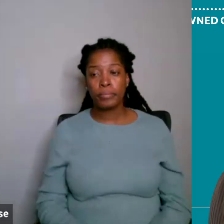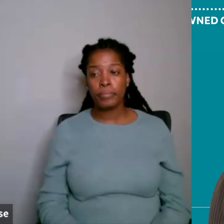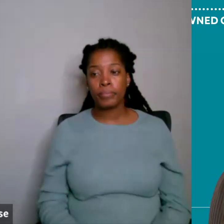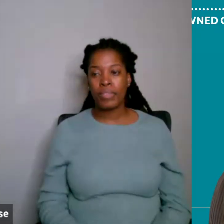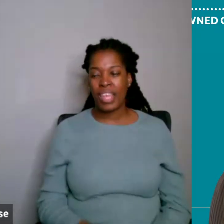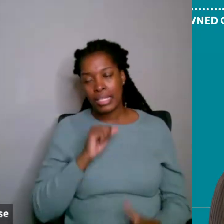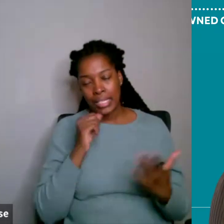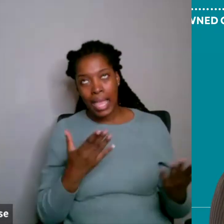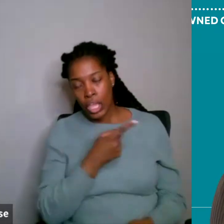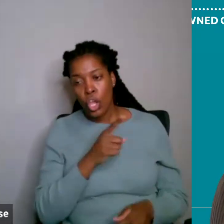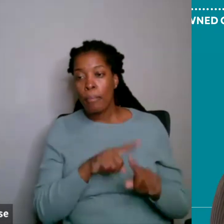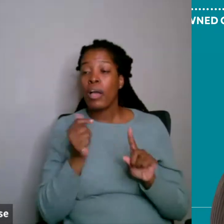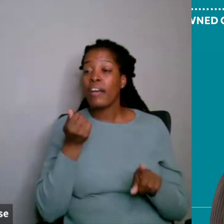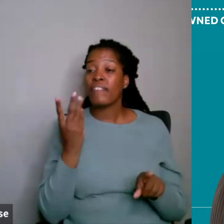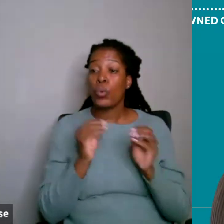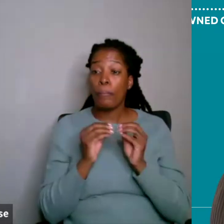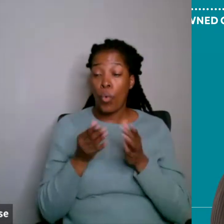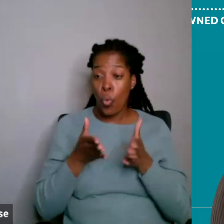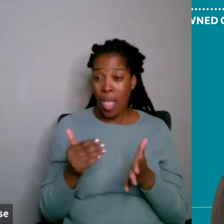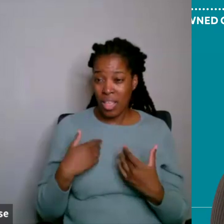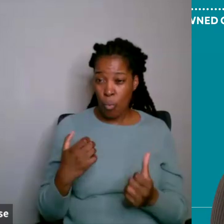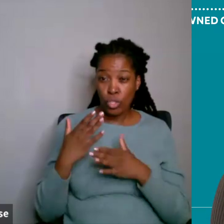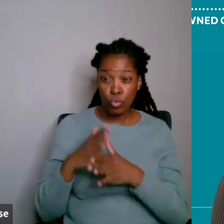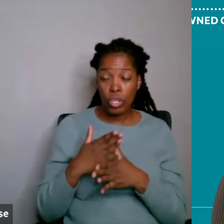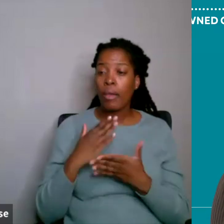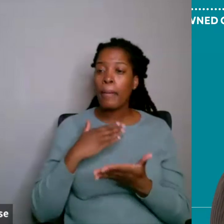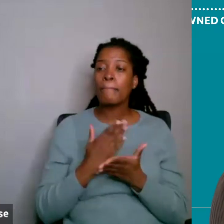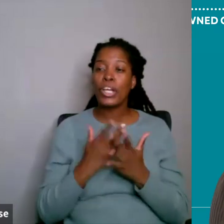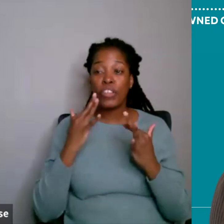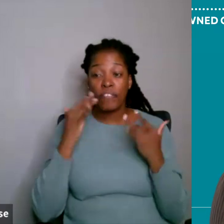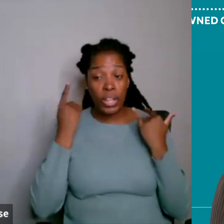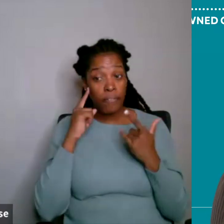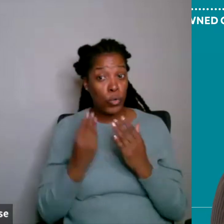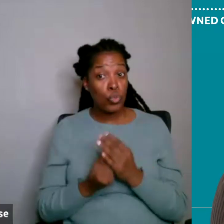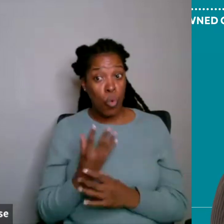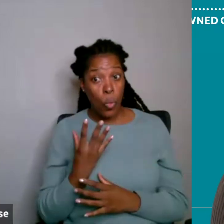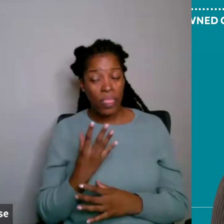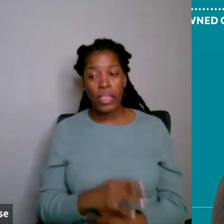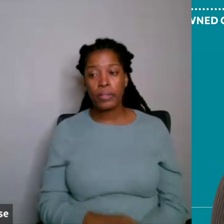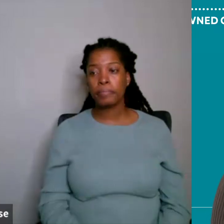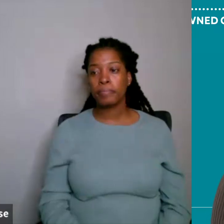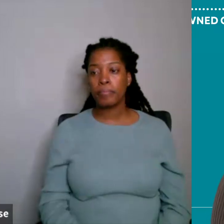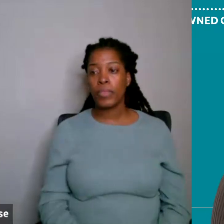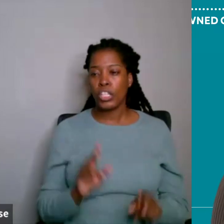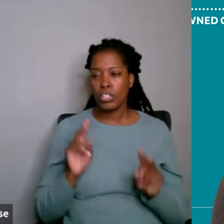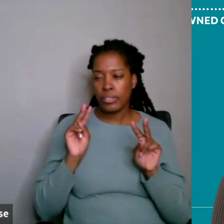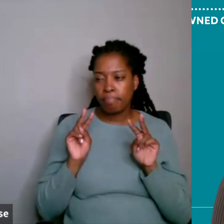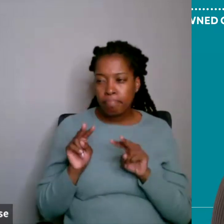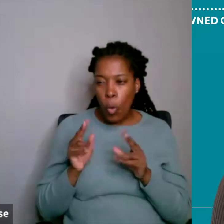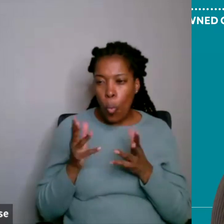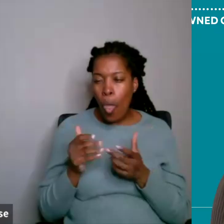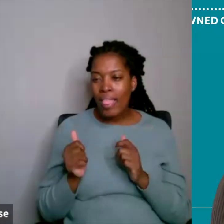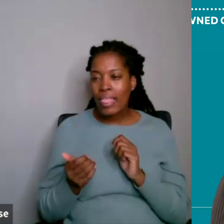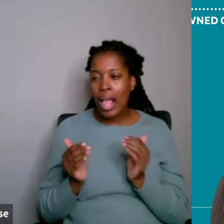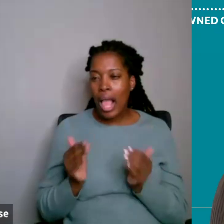but a few additional ways I wanted to share that are budget friendly to grow are to tune into what your competition is